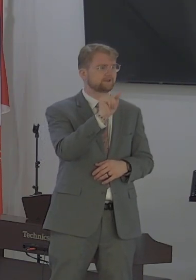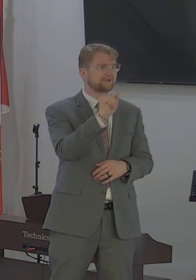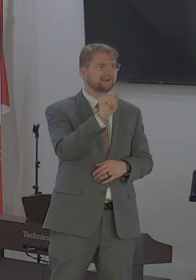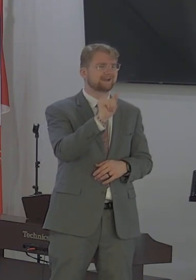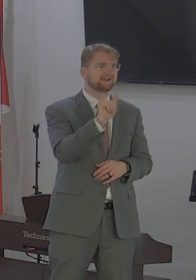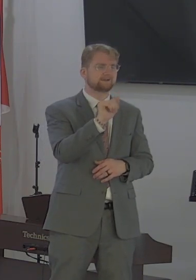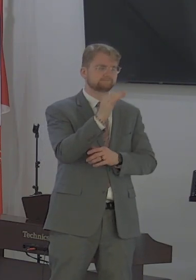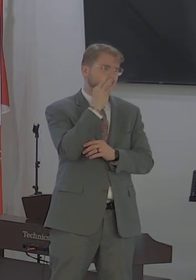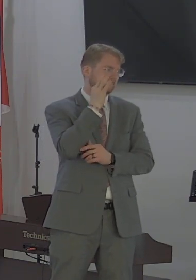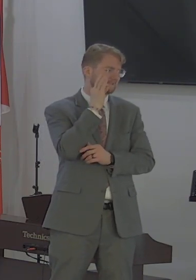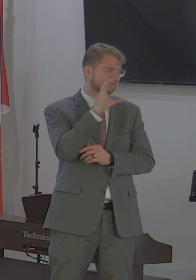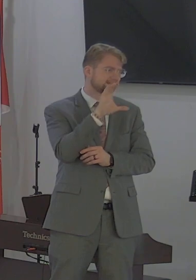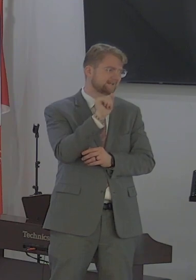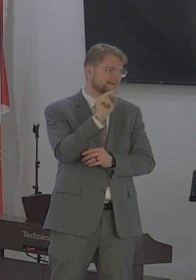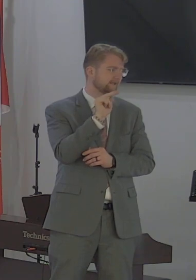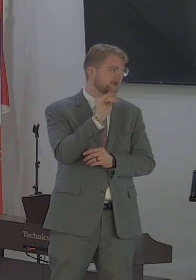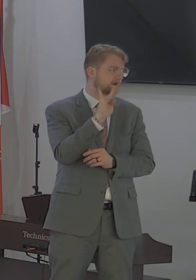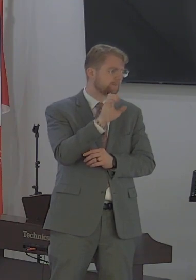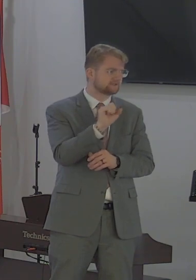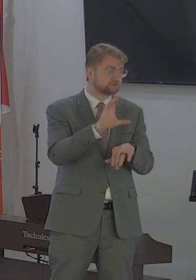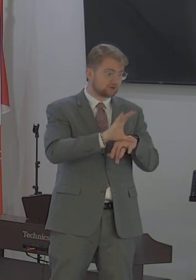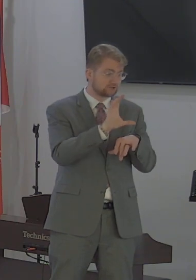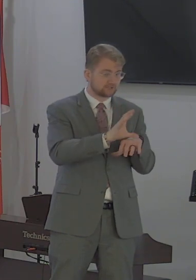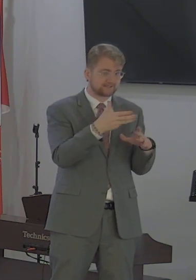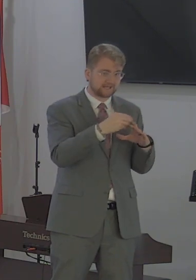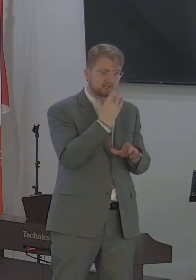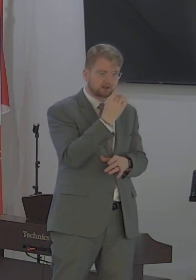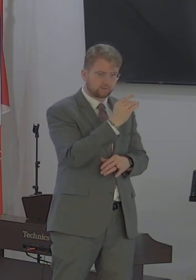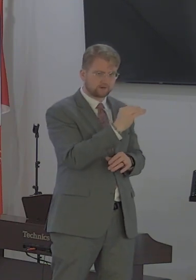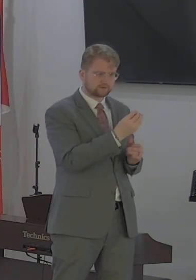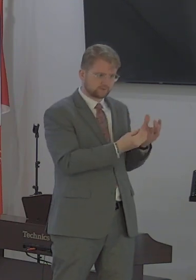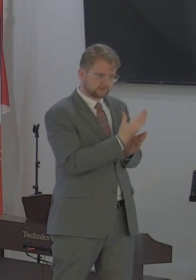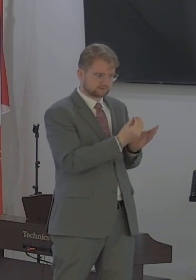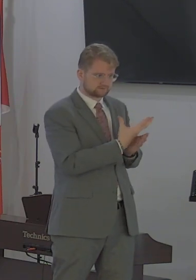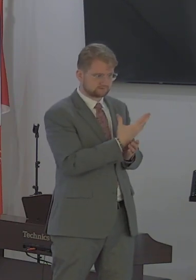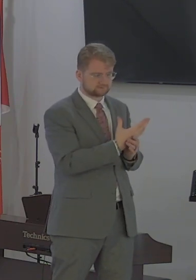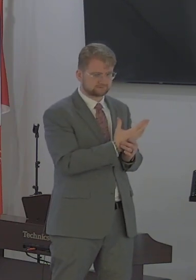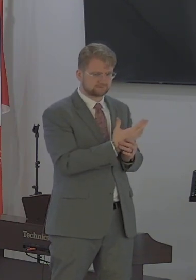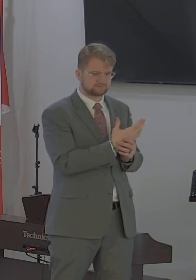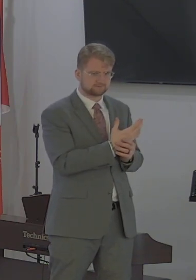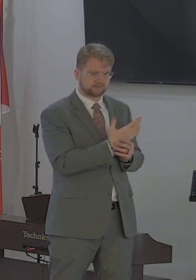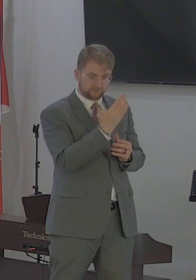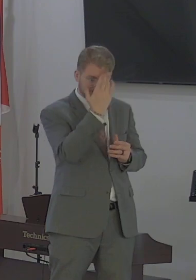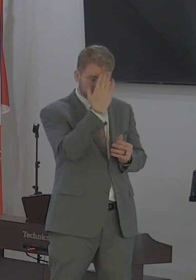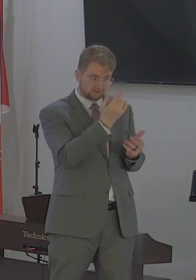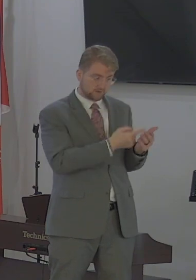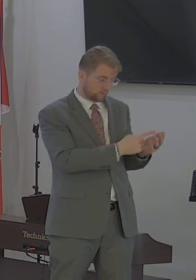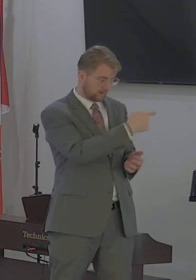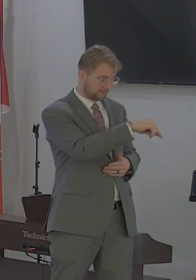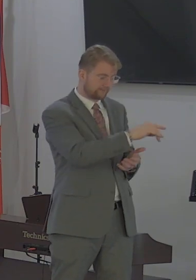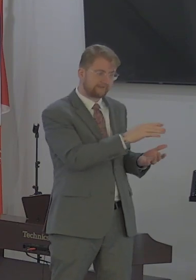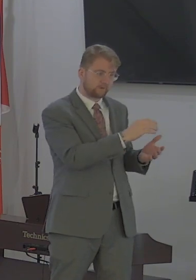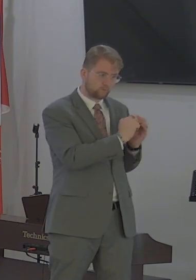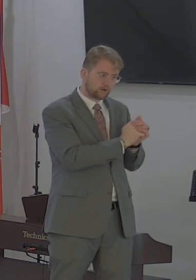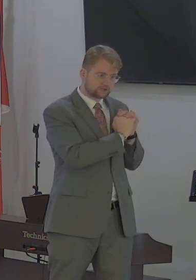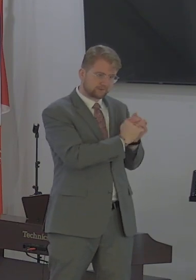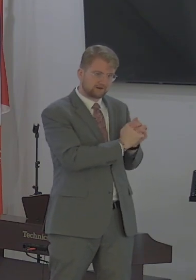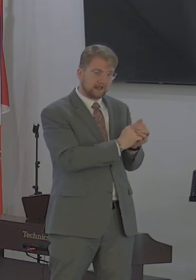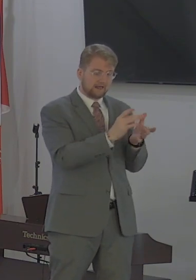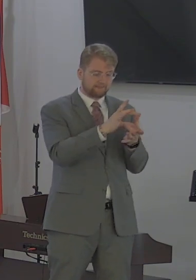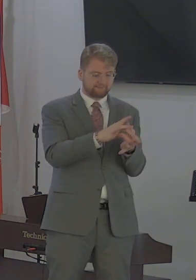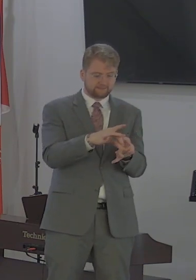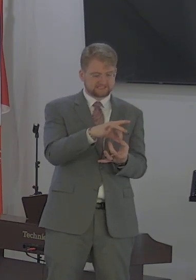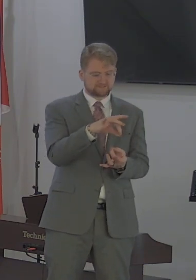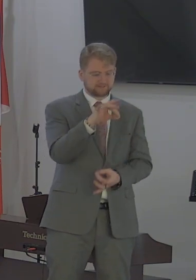Colorado Springs. Marijuana. Three of them. You know what they worshipped? The spirit of cannibalism.